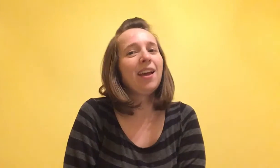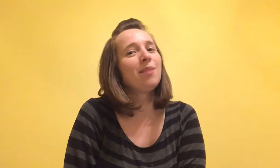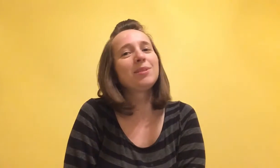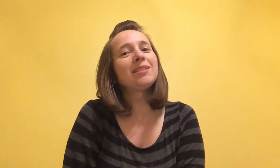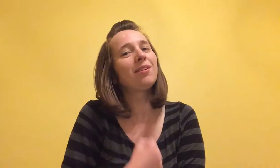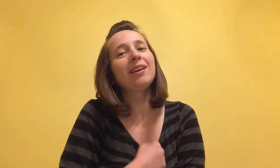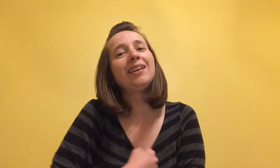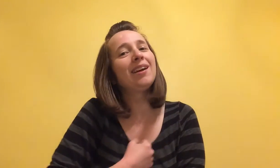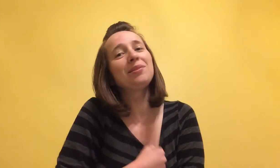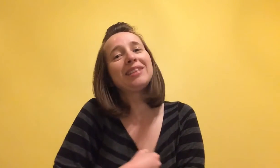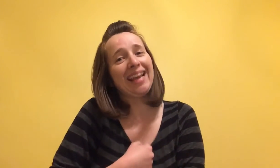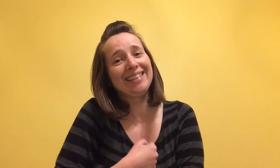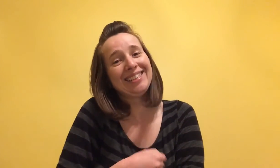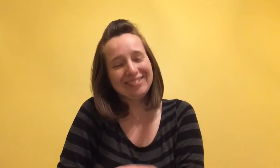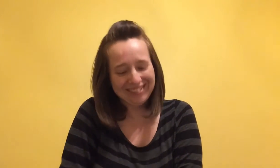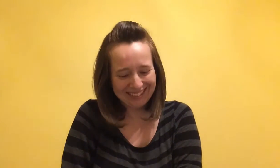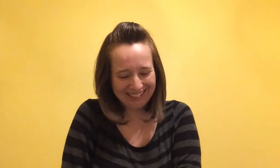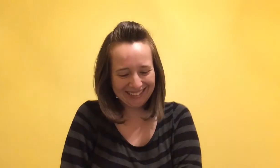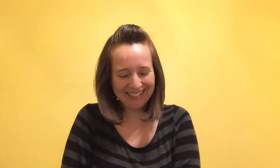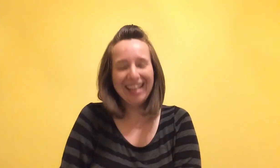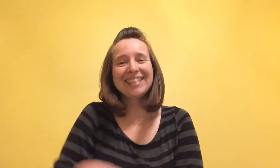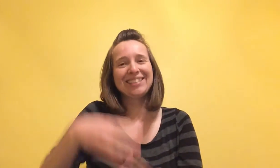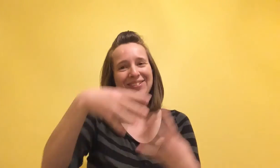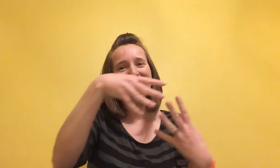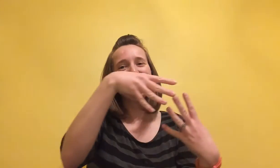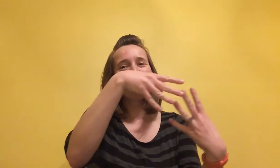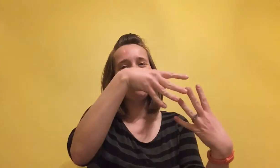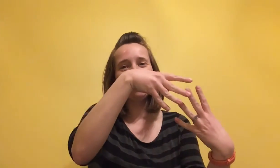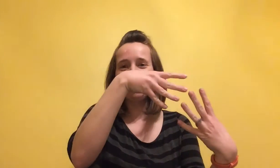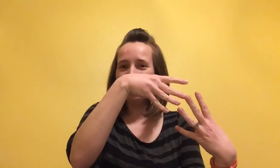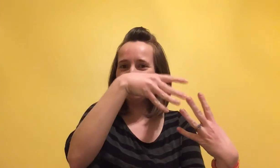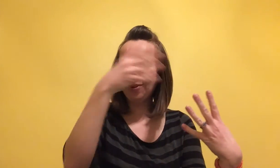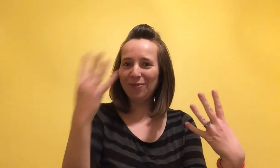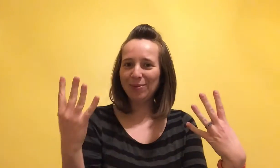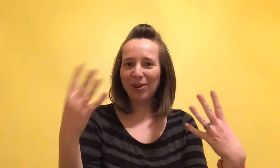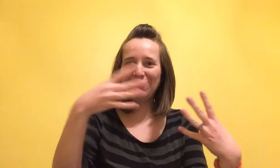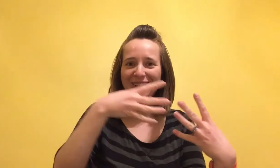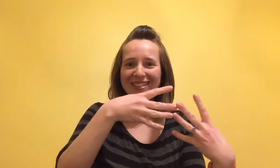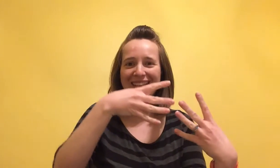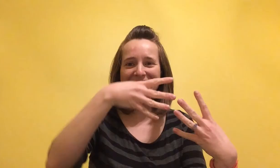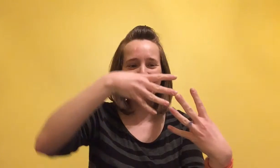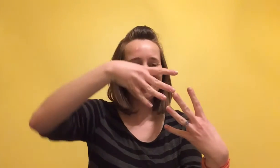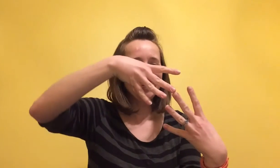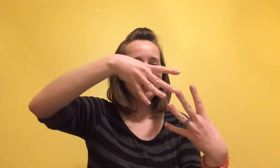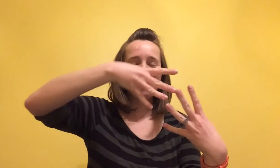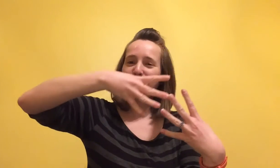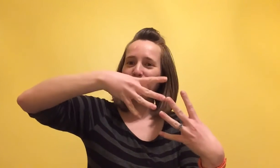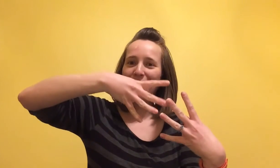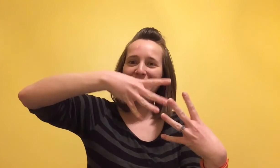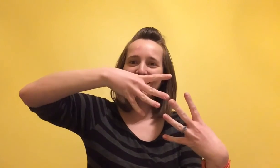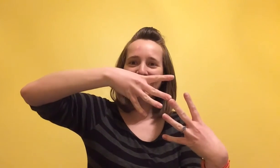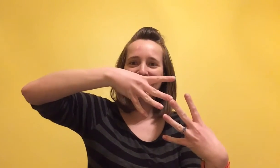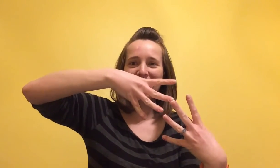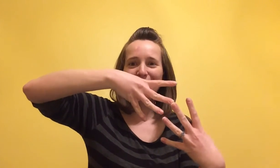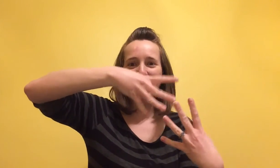I'm sorry, I really had to. So, remember rainbow from our first lesson? 4s, and you just kind of make